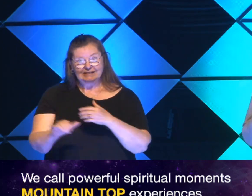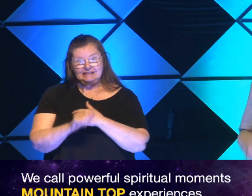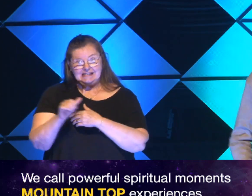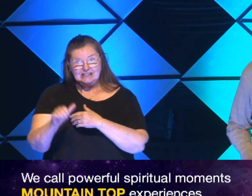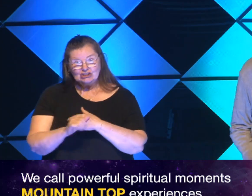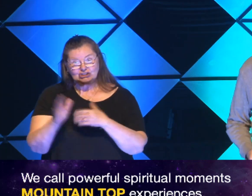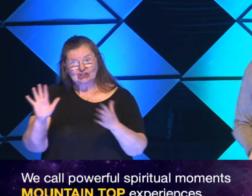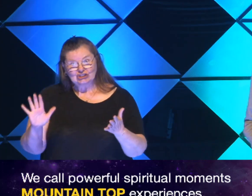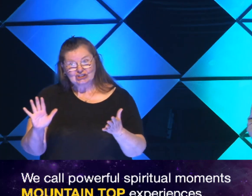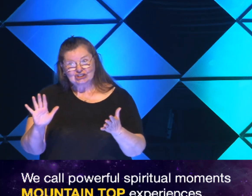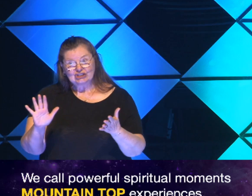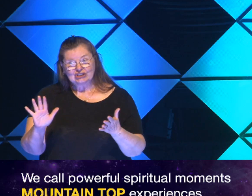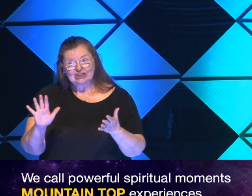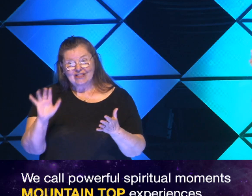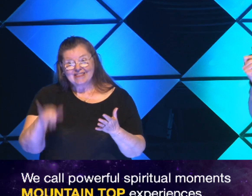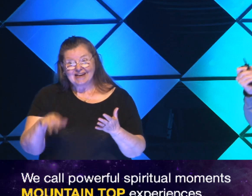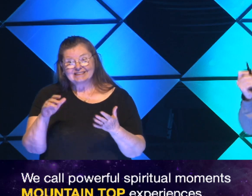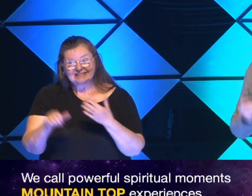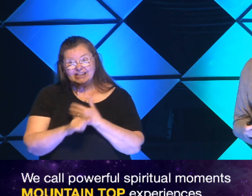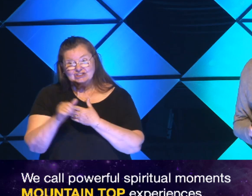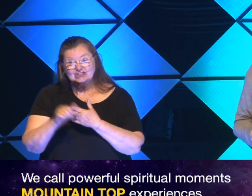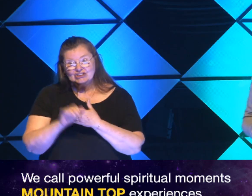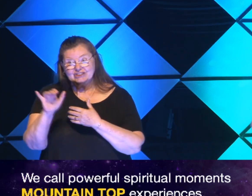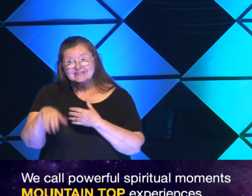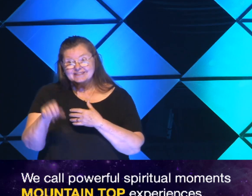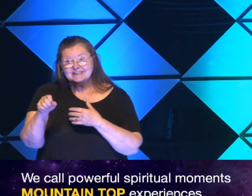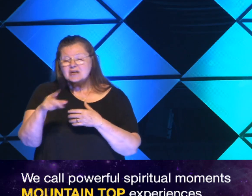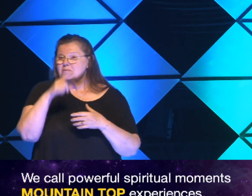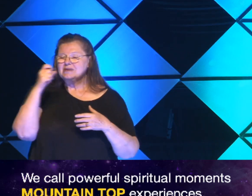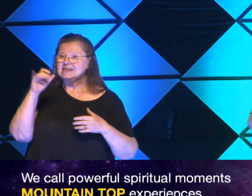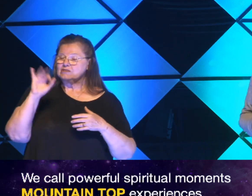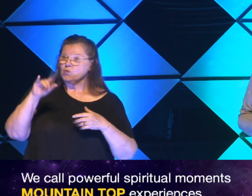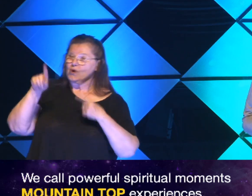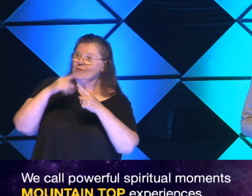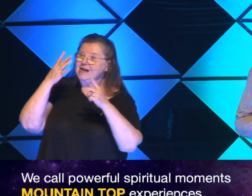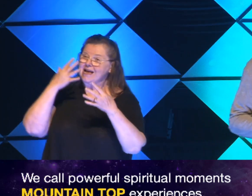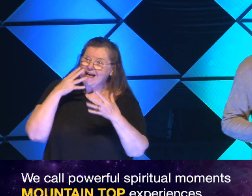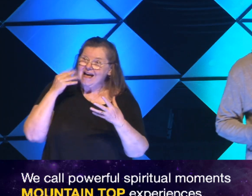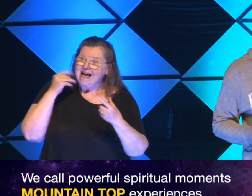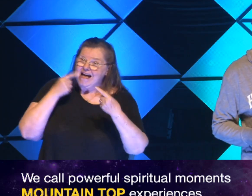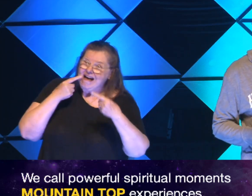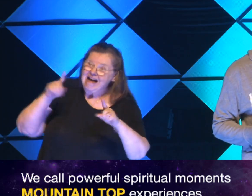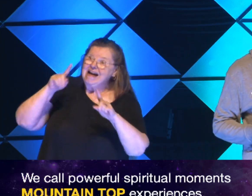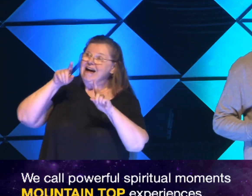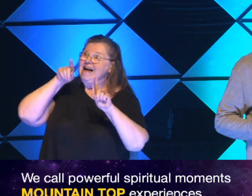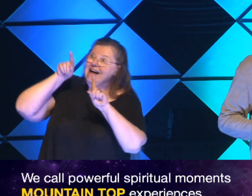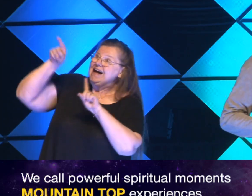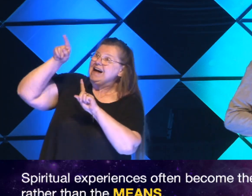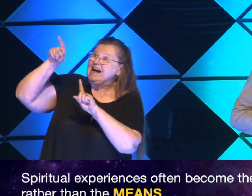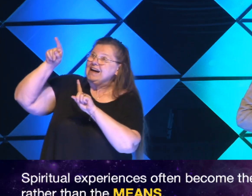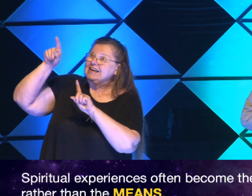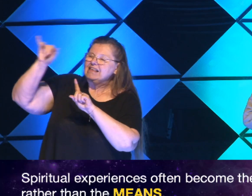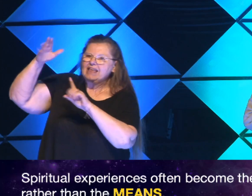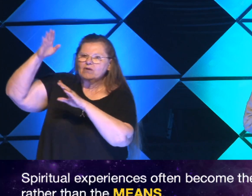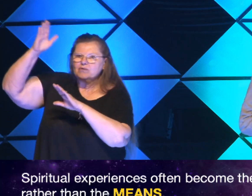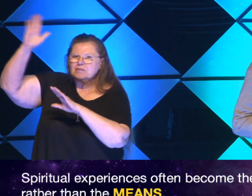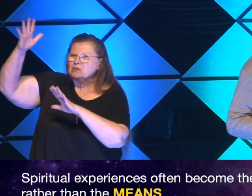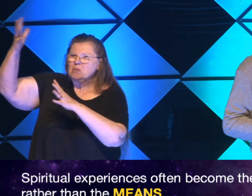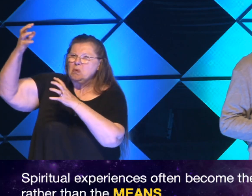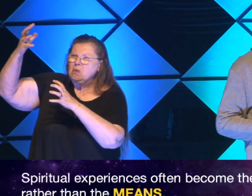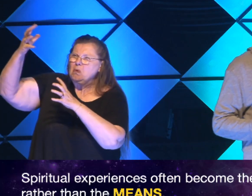mountaintop experiences, right? Those spiritual experiences would often become the ends rather than the